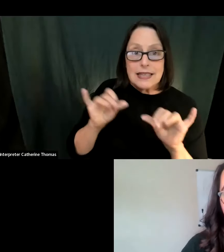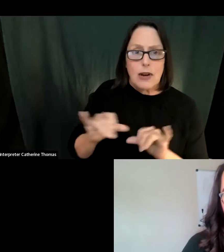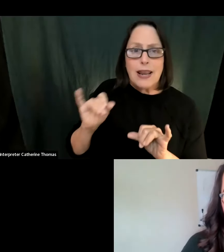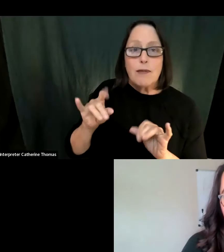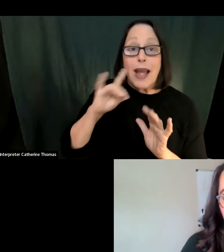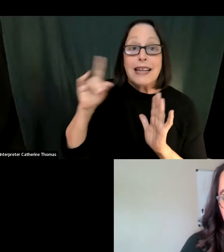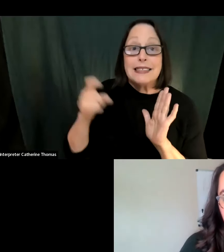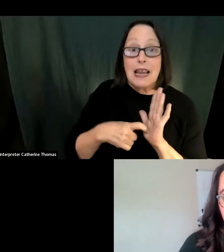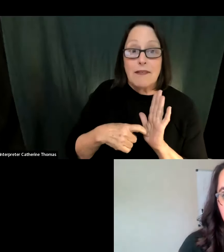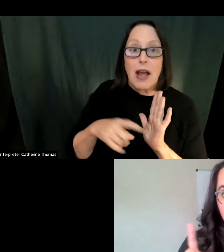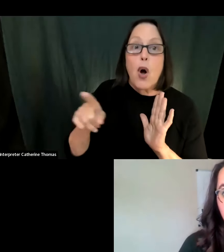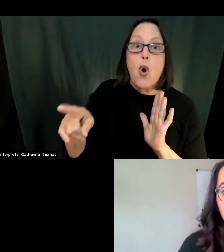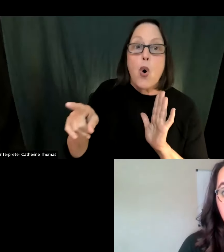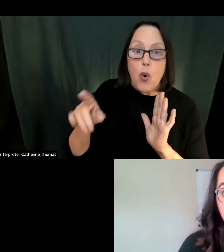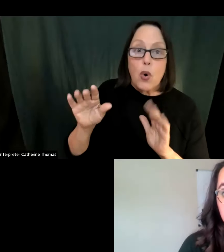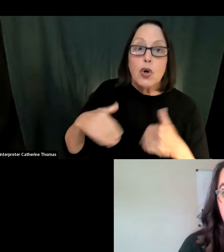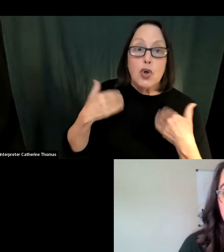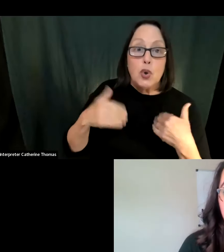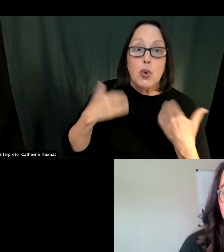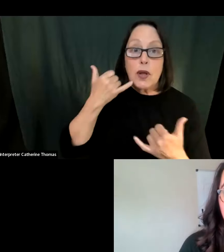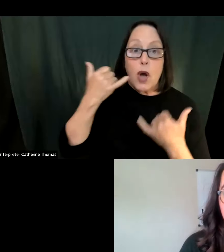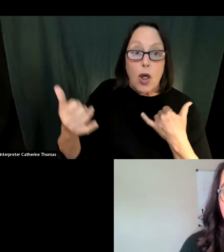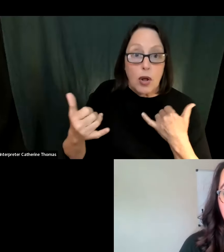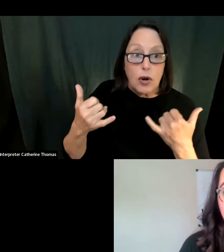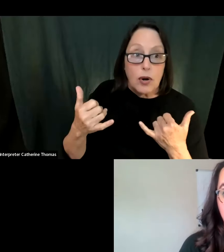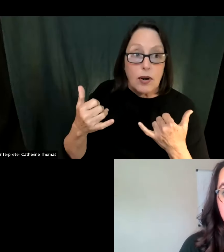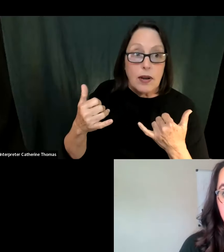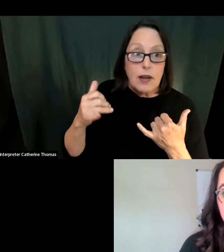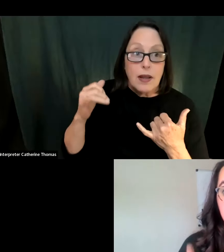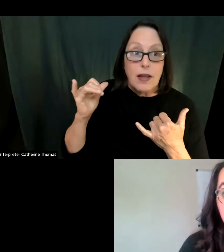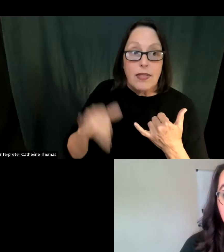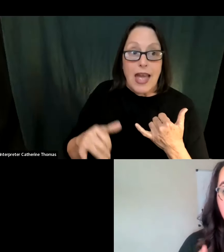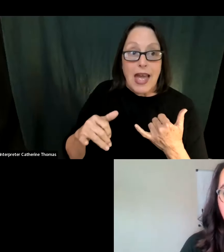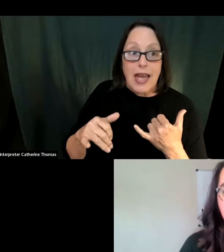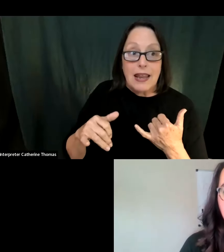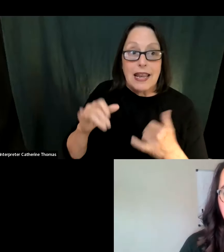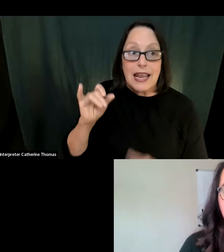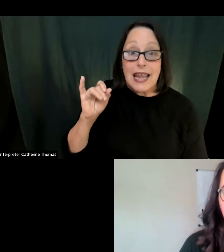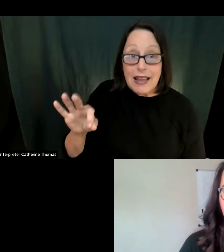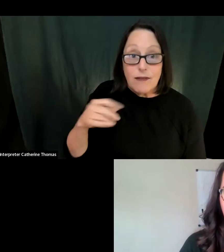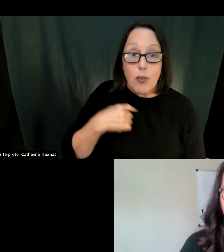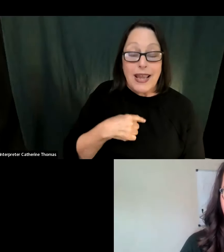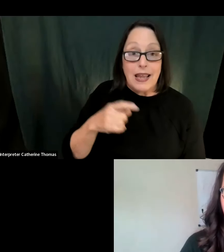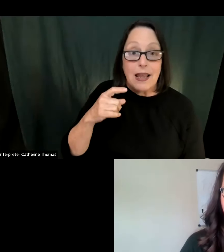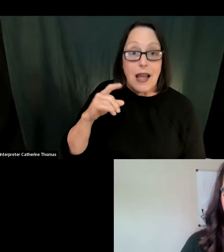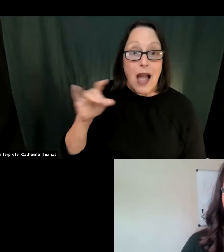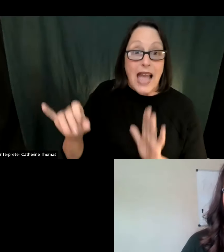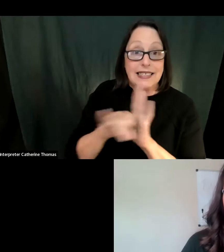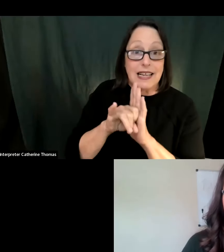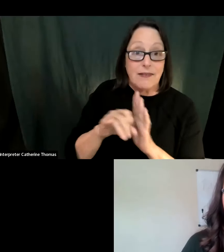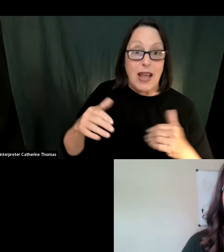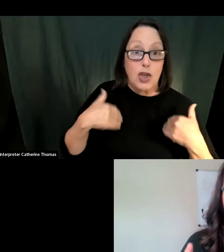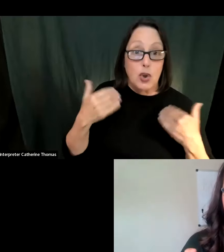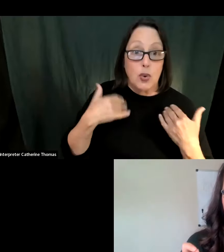caller and how we make that connection. If is actually pulling a heavy load in that sentence, if we identify a youth caller, and that